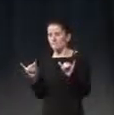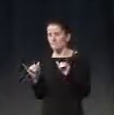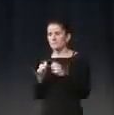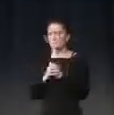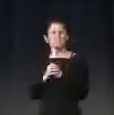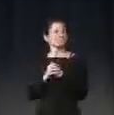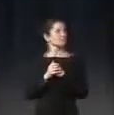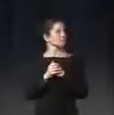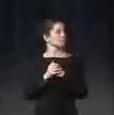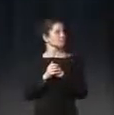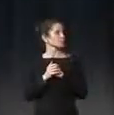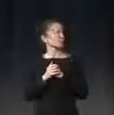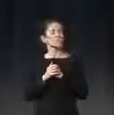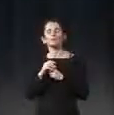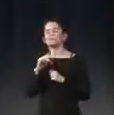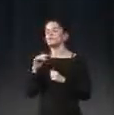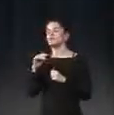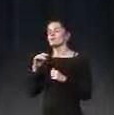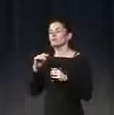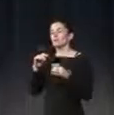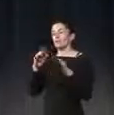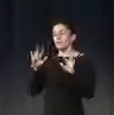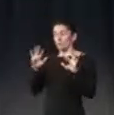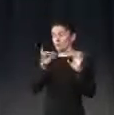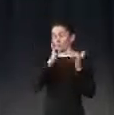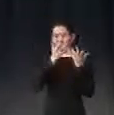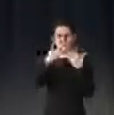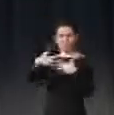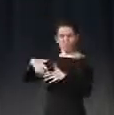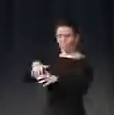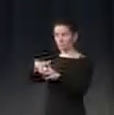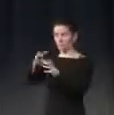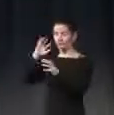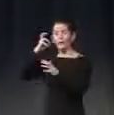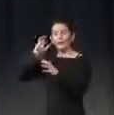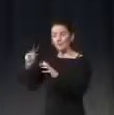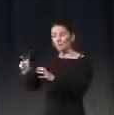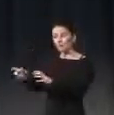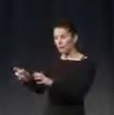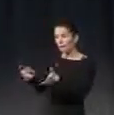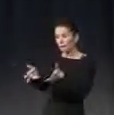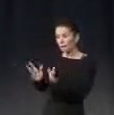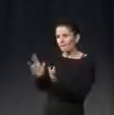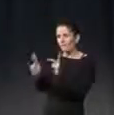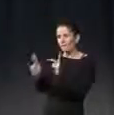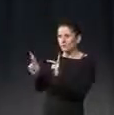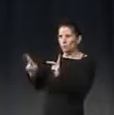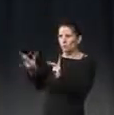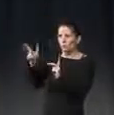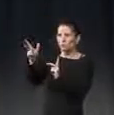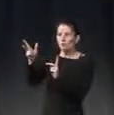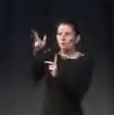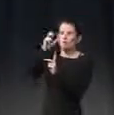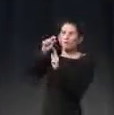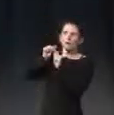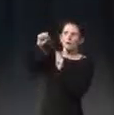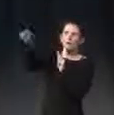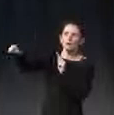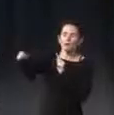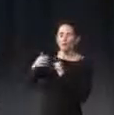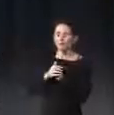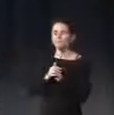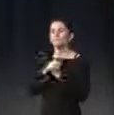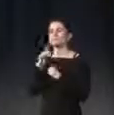were incorporated into wireless transmission and eventually into radio dials where they allowed tuning in. With the invention of the electric